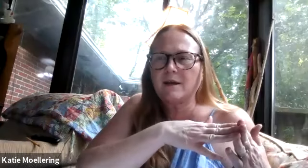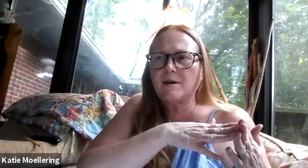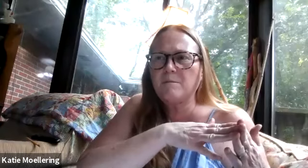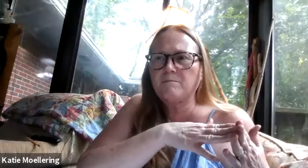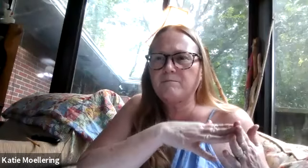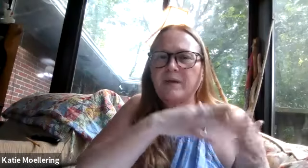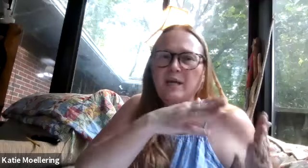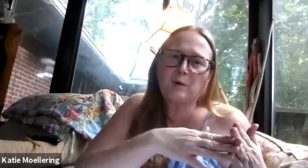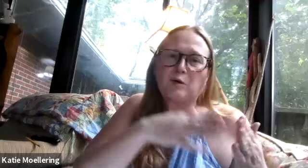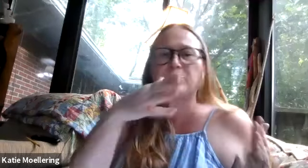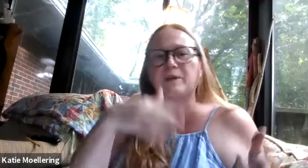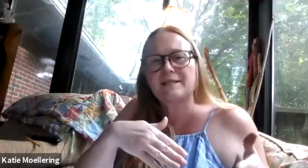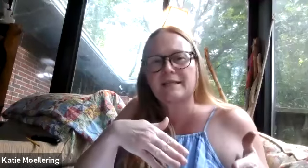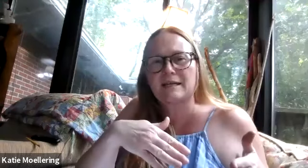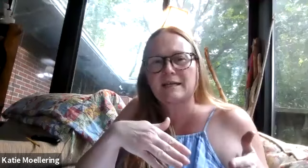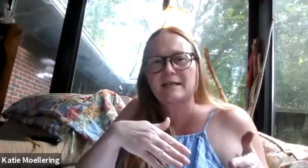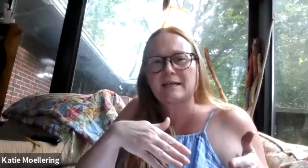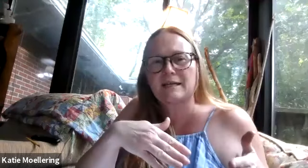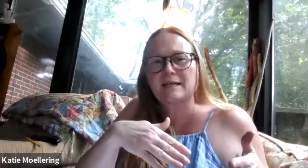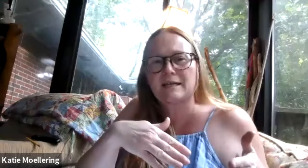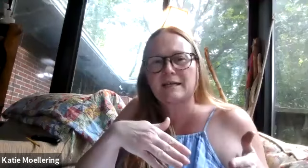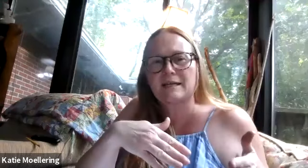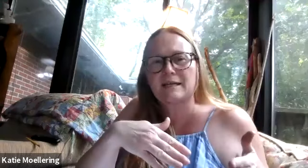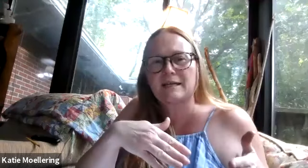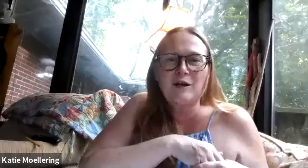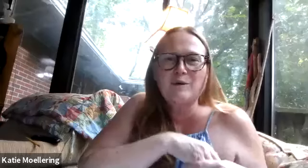like people, places,